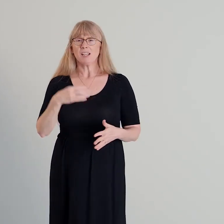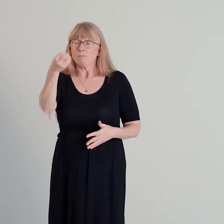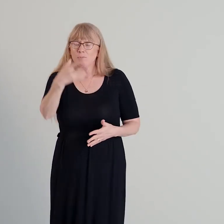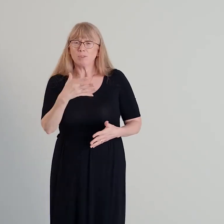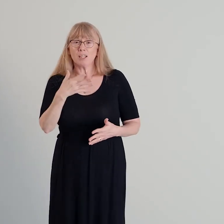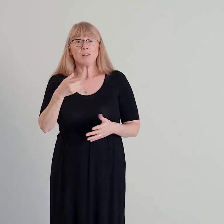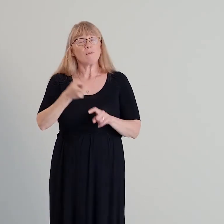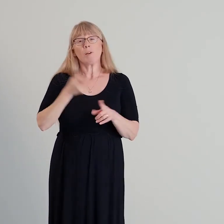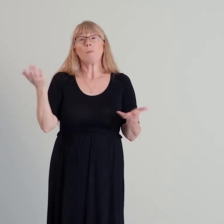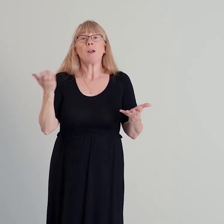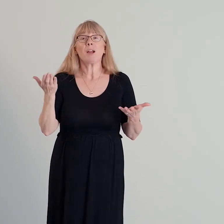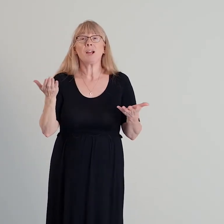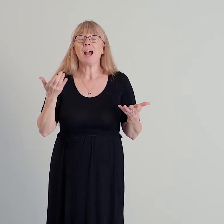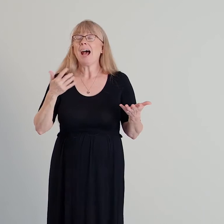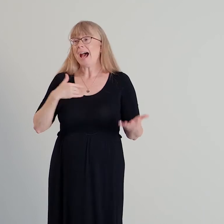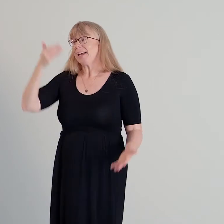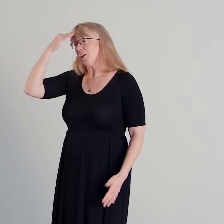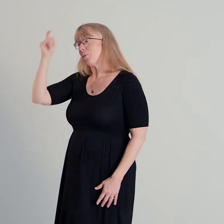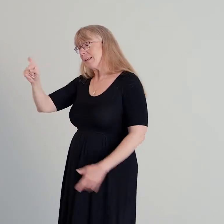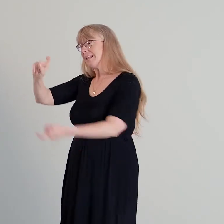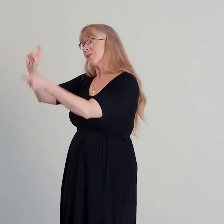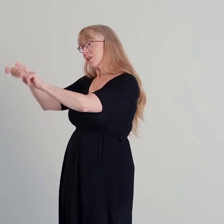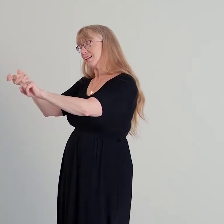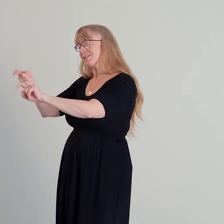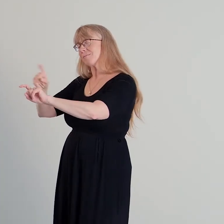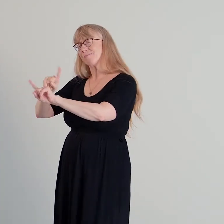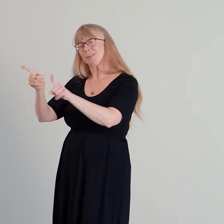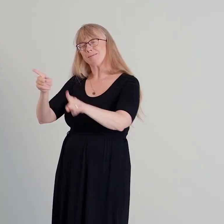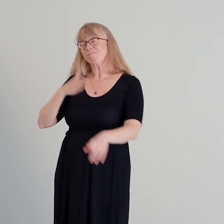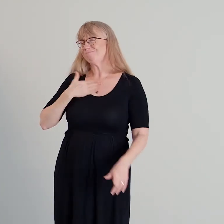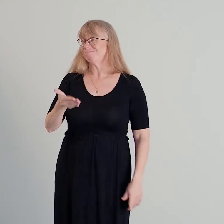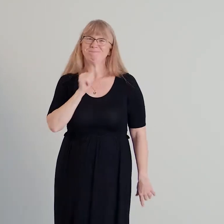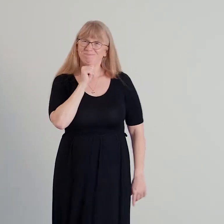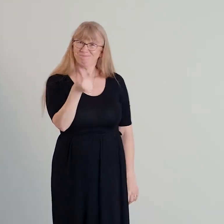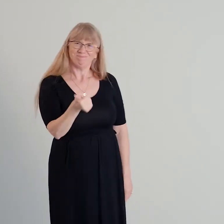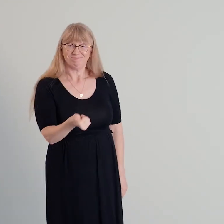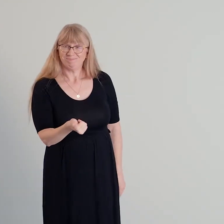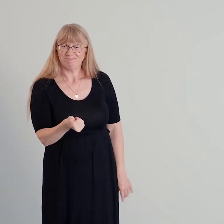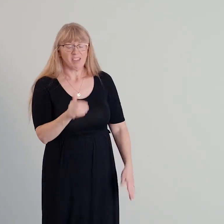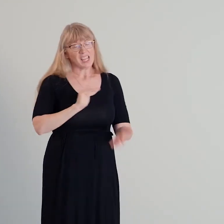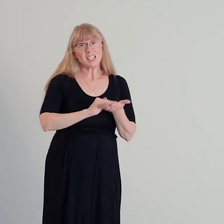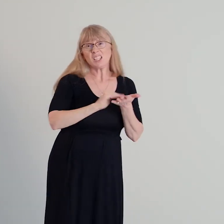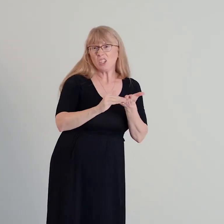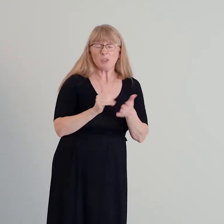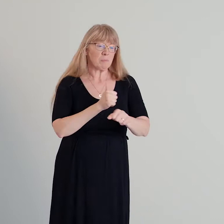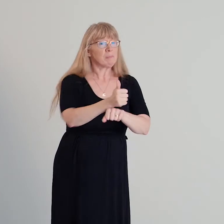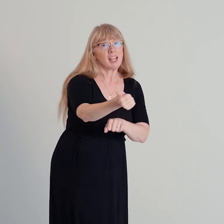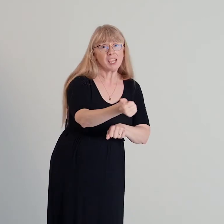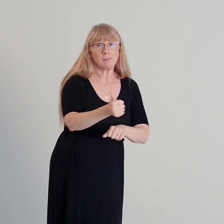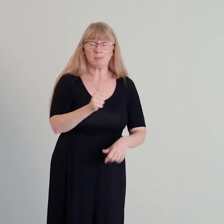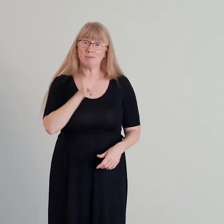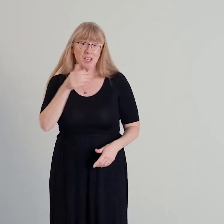come out of the fact that I know I need to change, but I'm not willing to change, and we have an excuse or a blame of